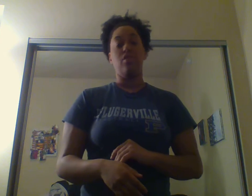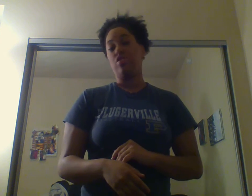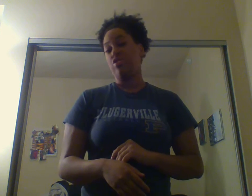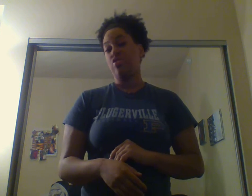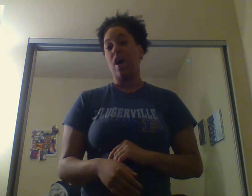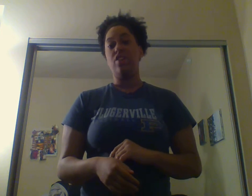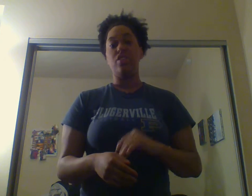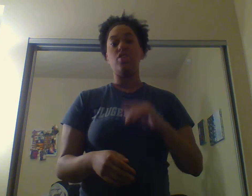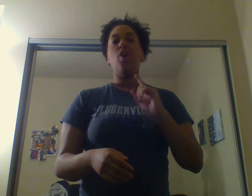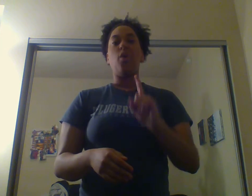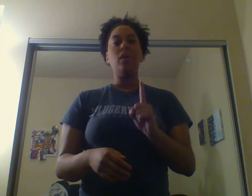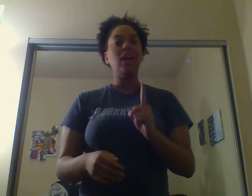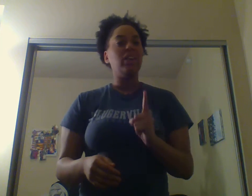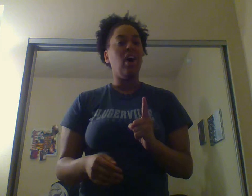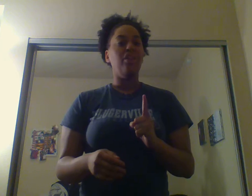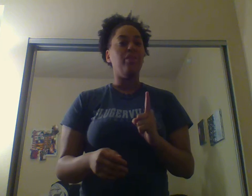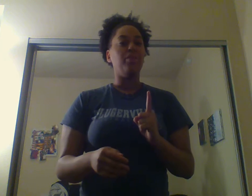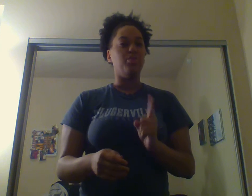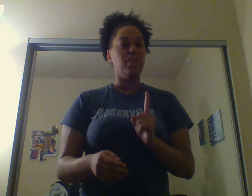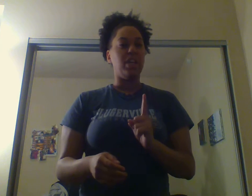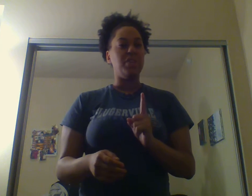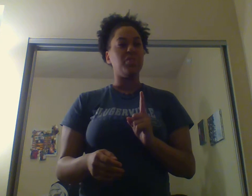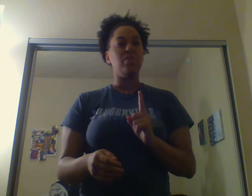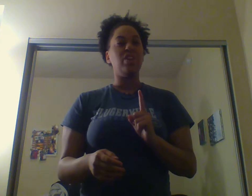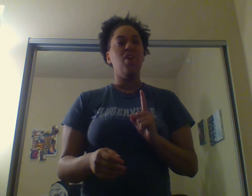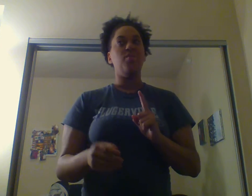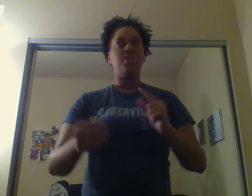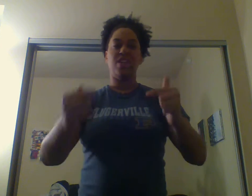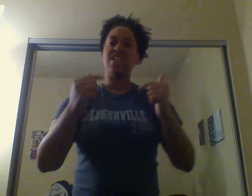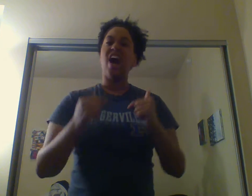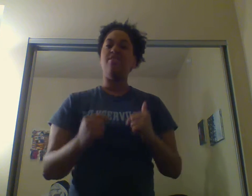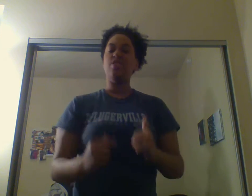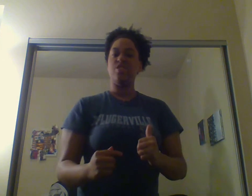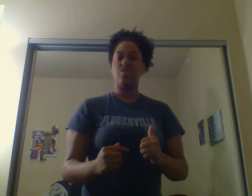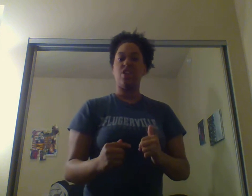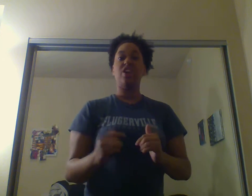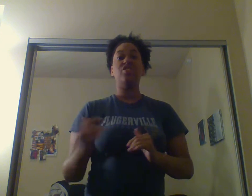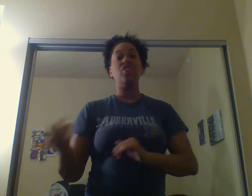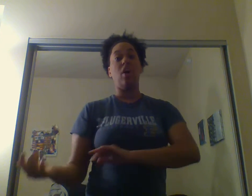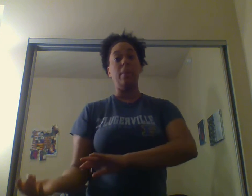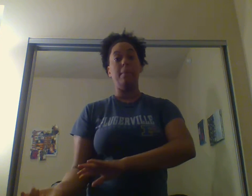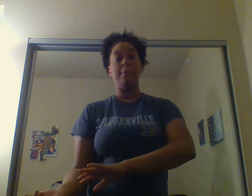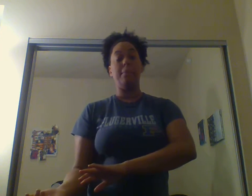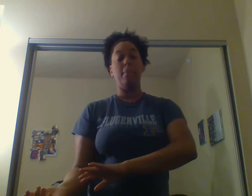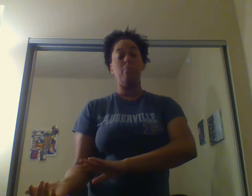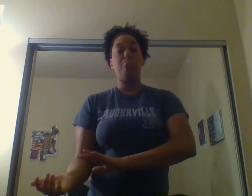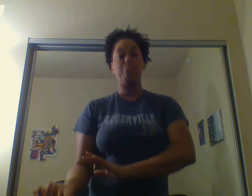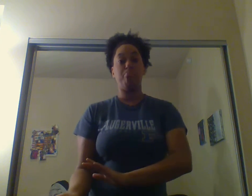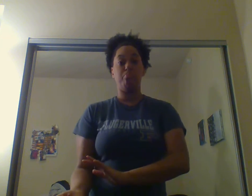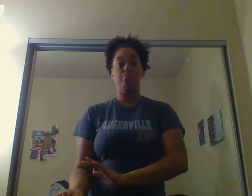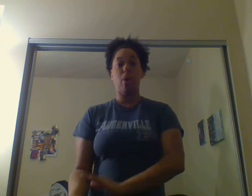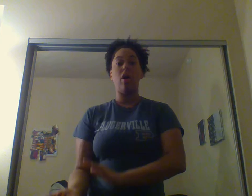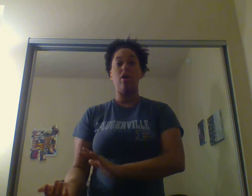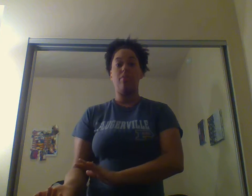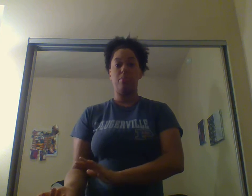divergent strategies. One that I thought was really interesting was the divergent strategy on the part of the